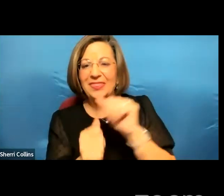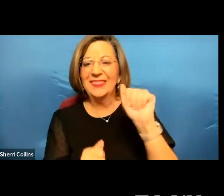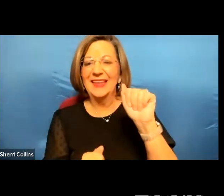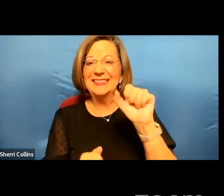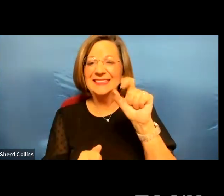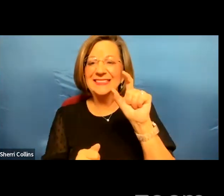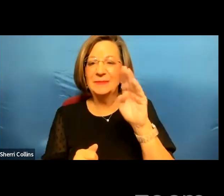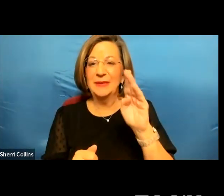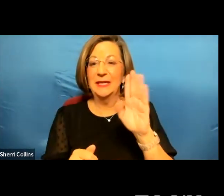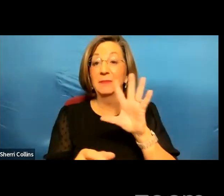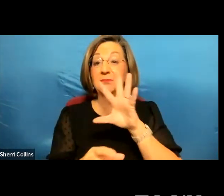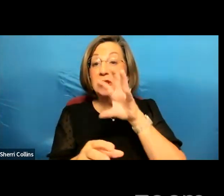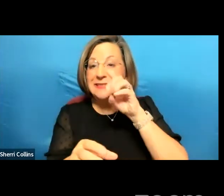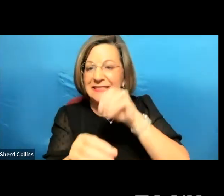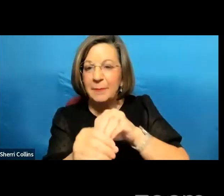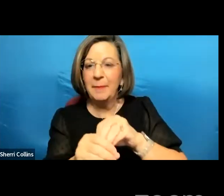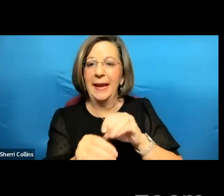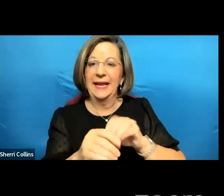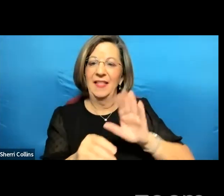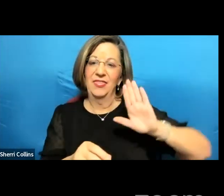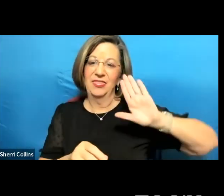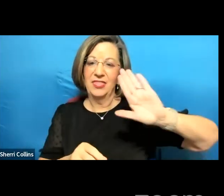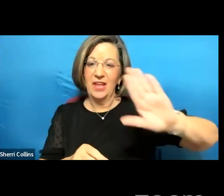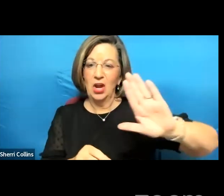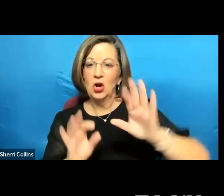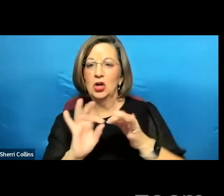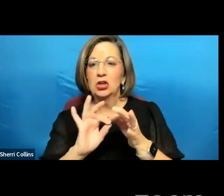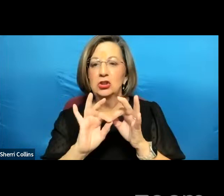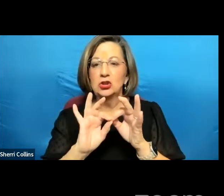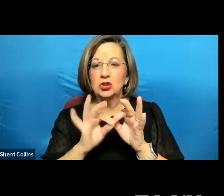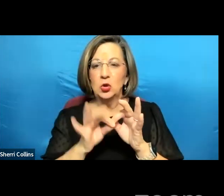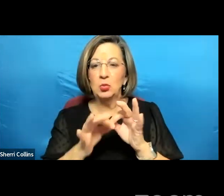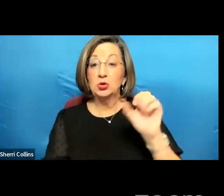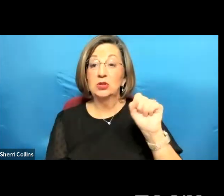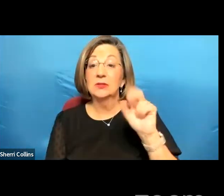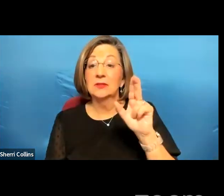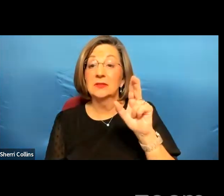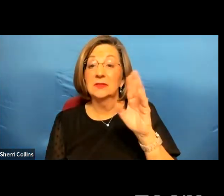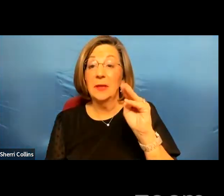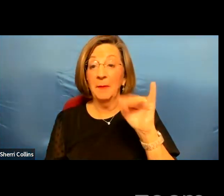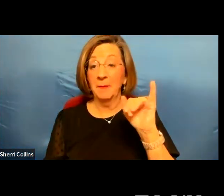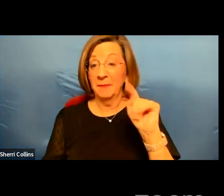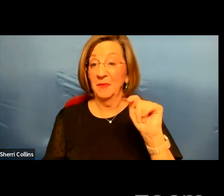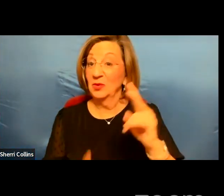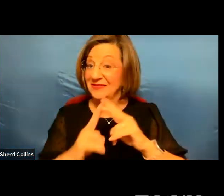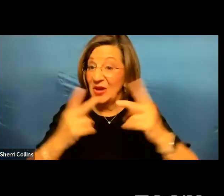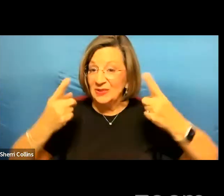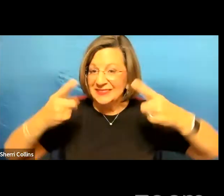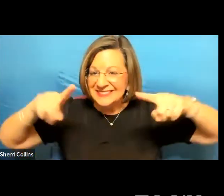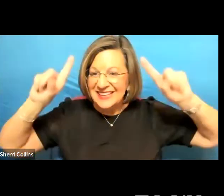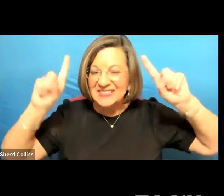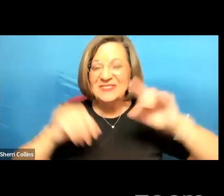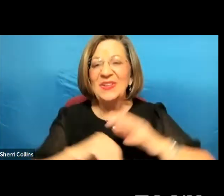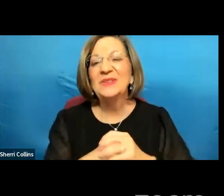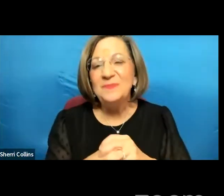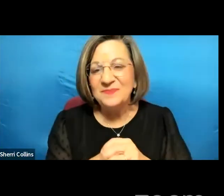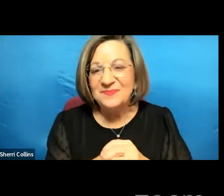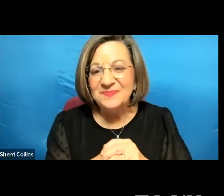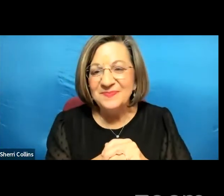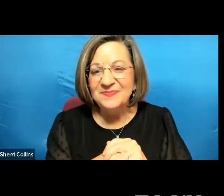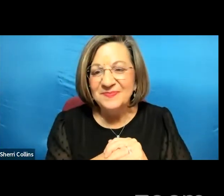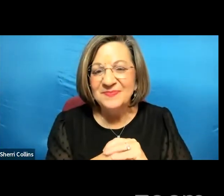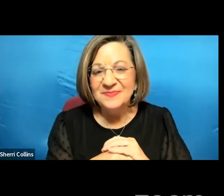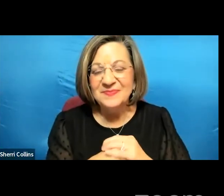Also, our staff has been involved in working with ASDB and participating in their interpreter summit, which was